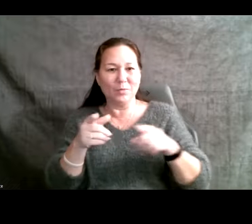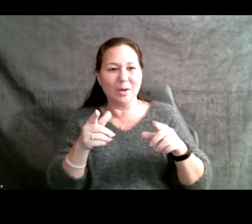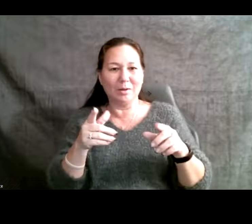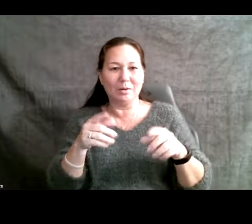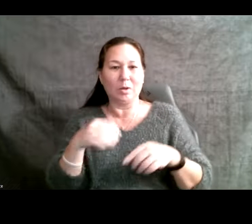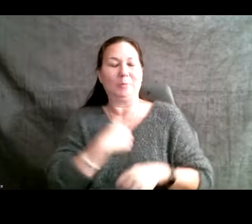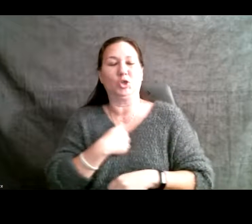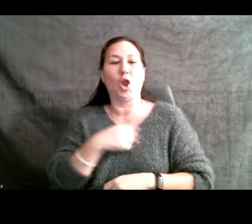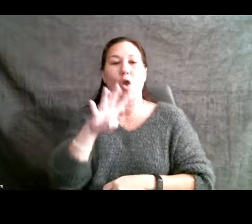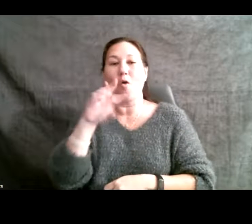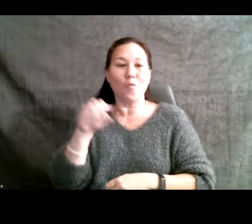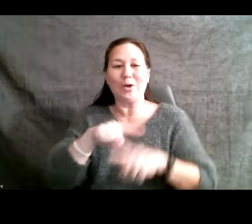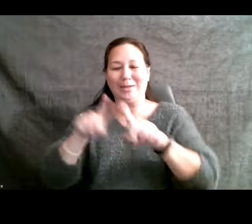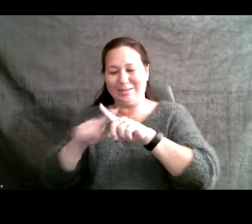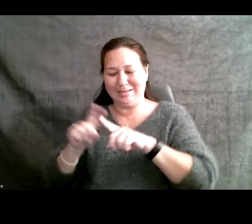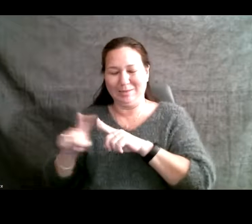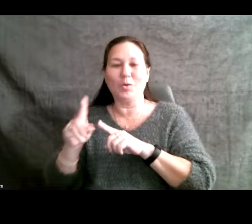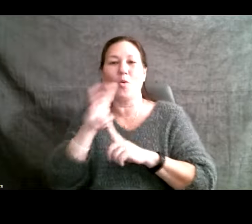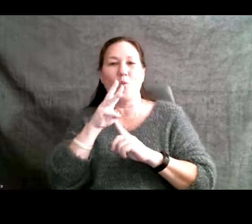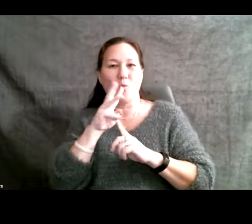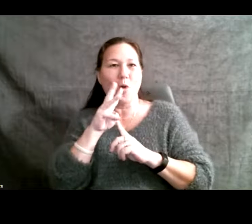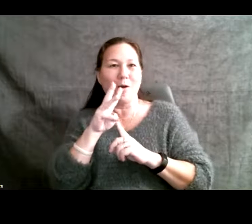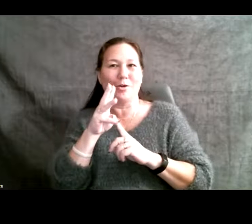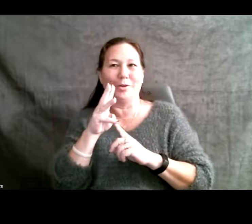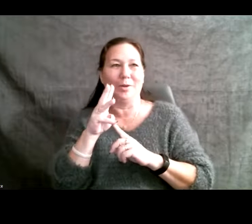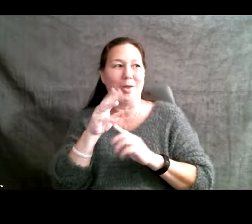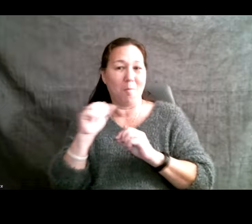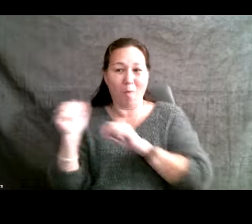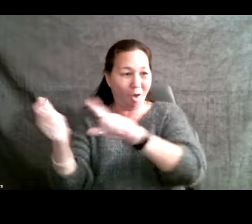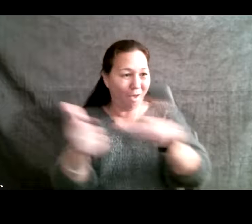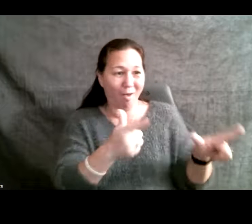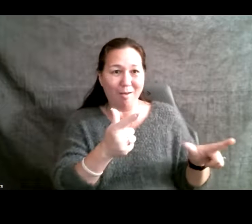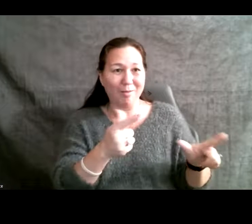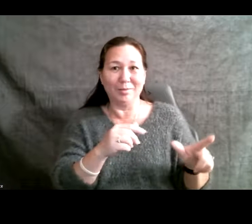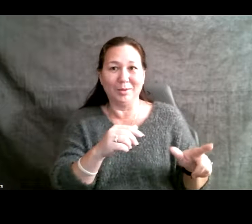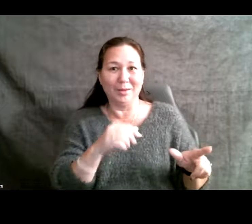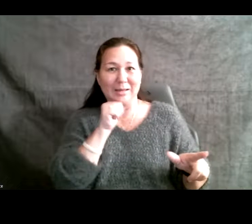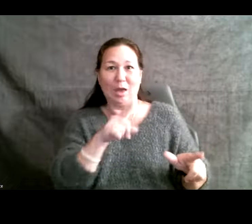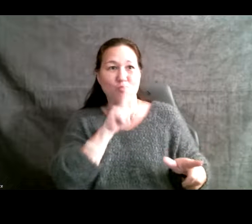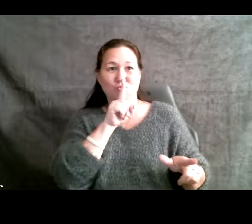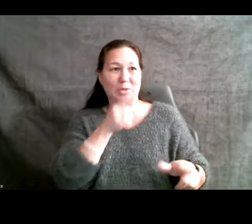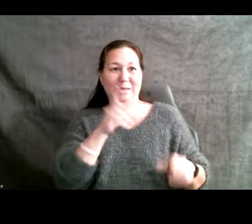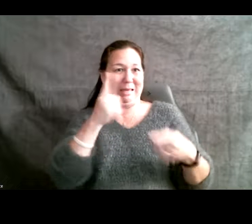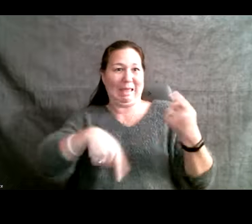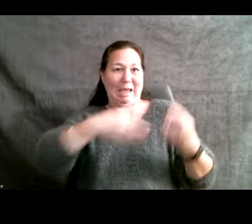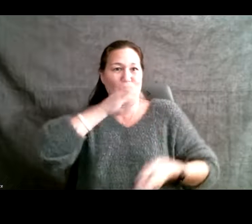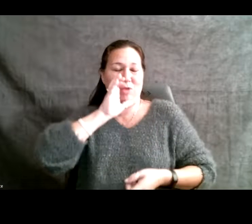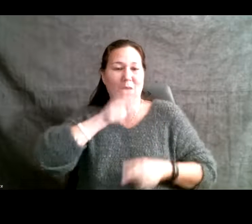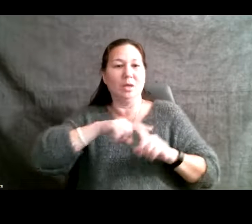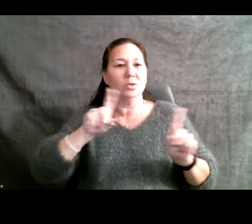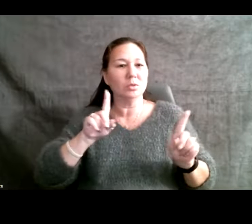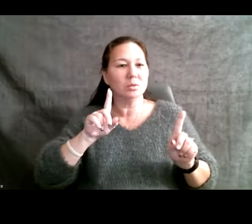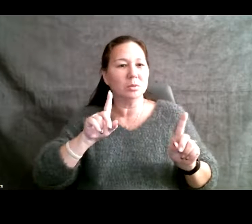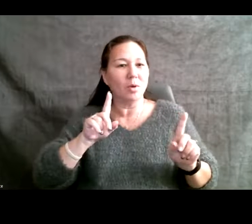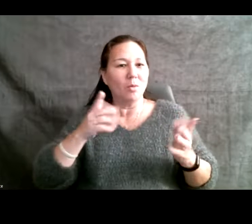Not one of them is drinkable. So if the water system failed, so all people with money are going to buy the water out of